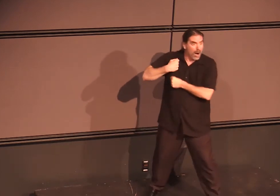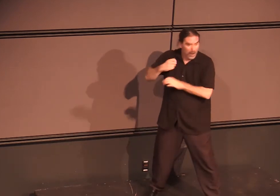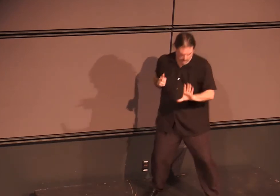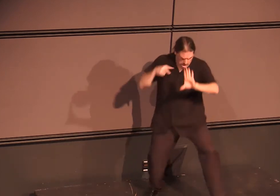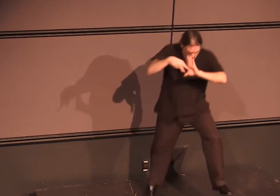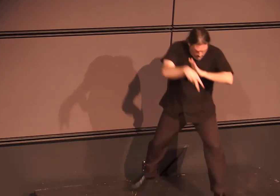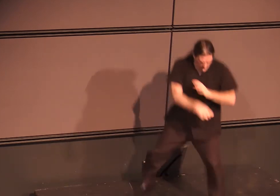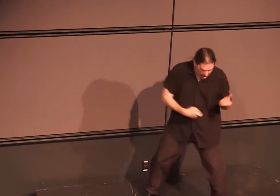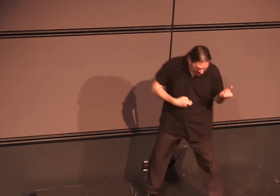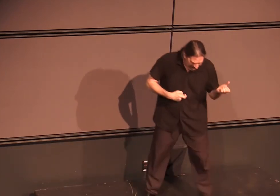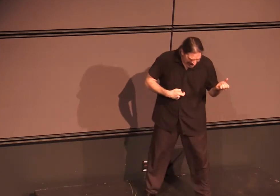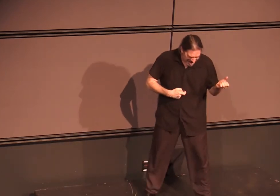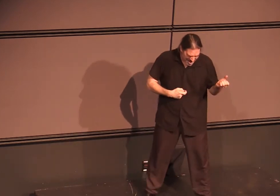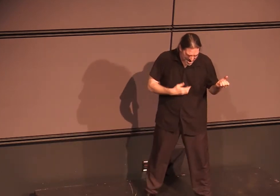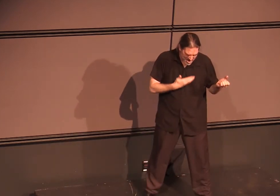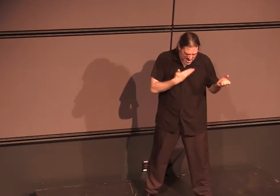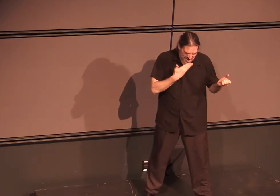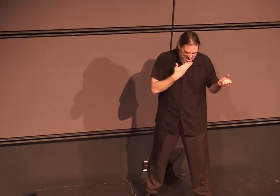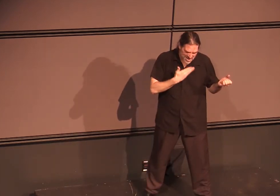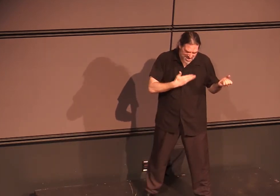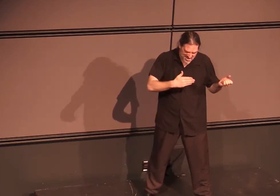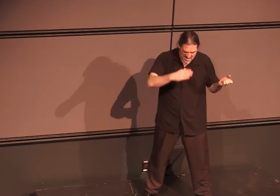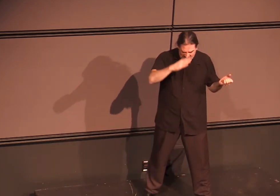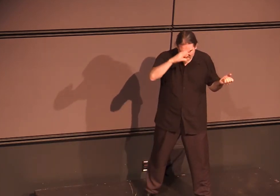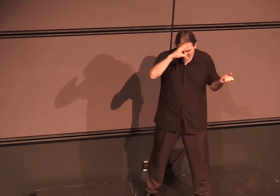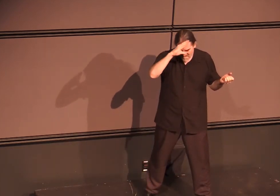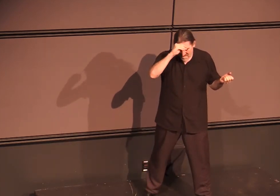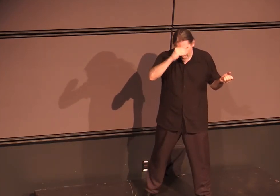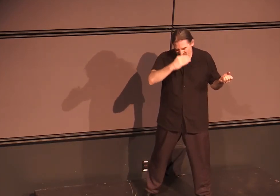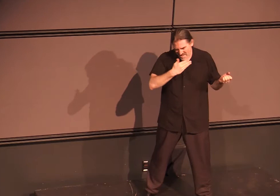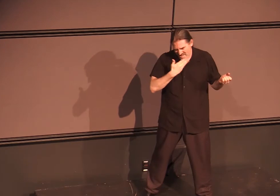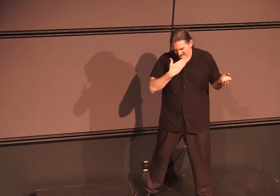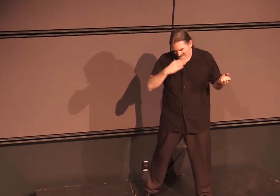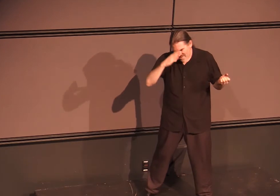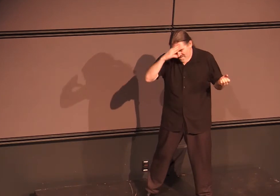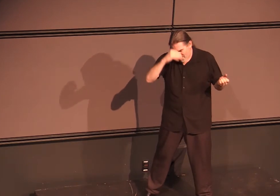the tunnel comes the green-clad patron. Good boy, Charlie, good boy.